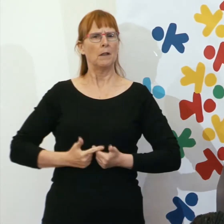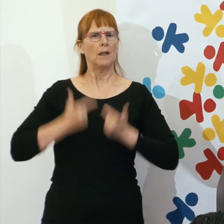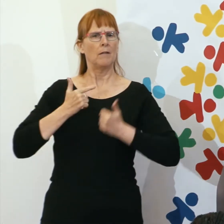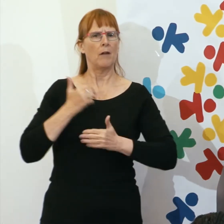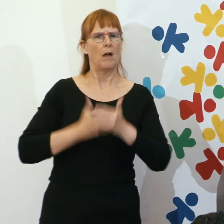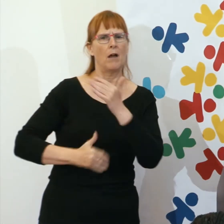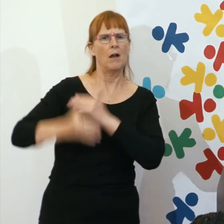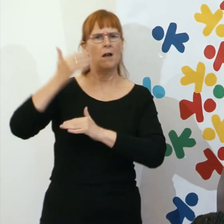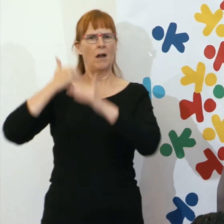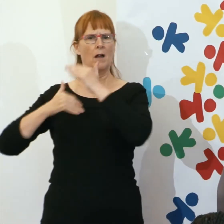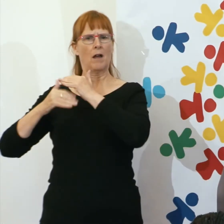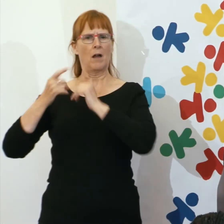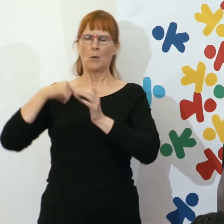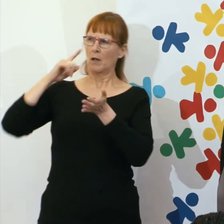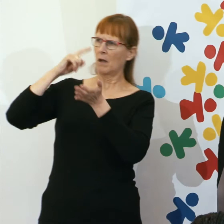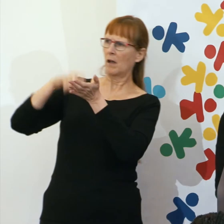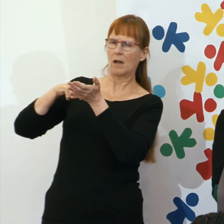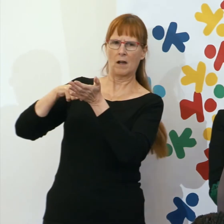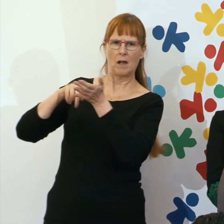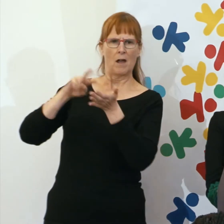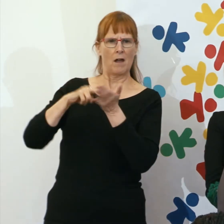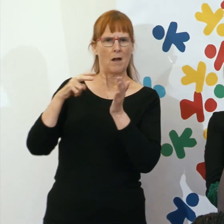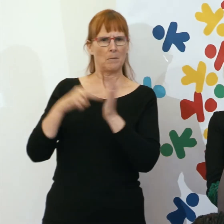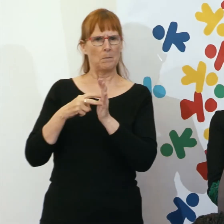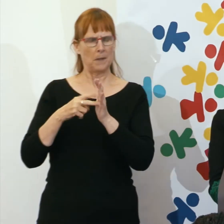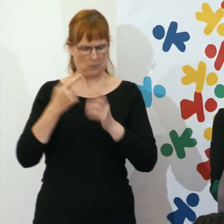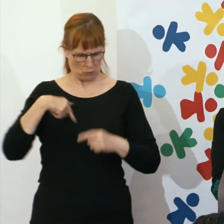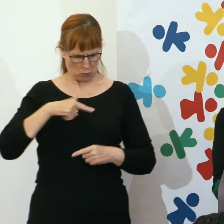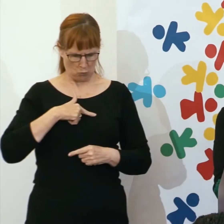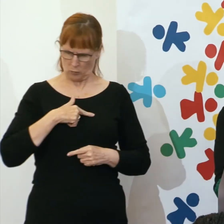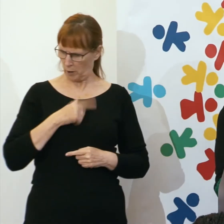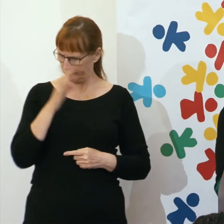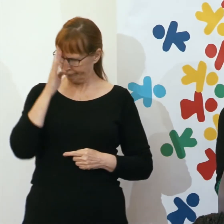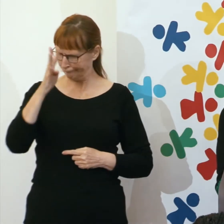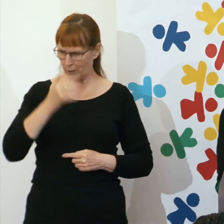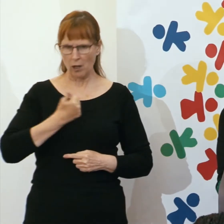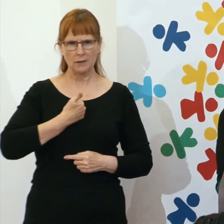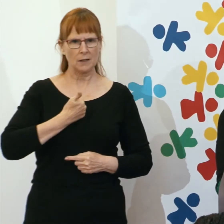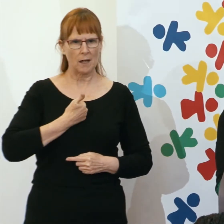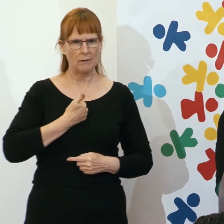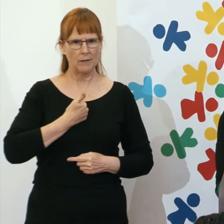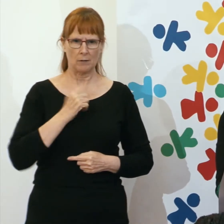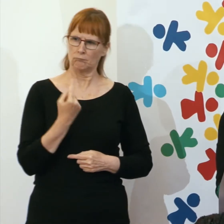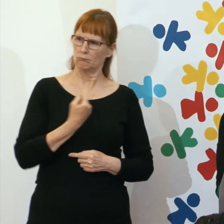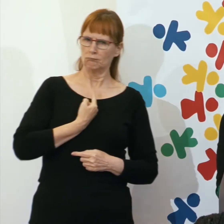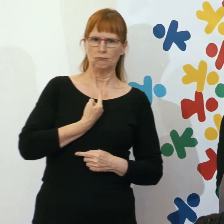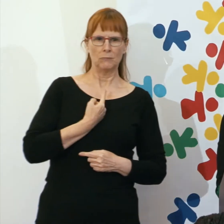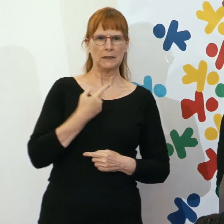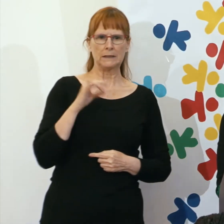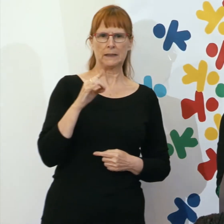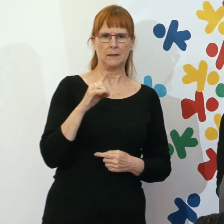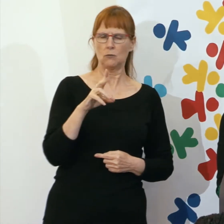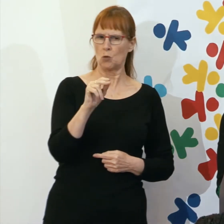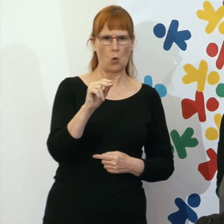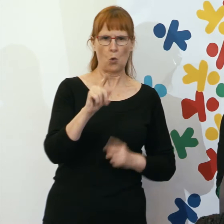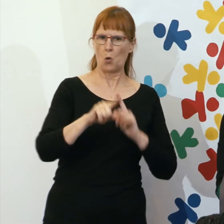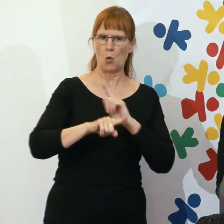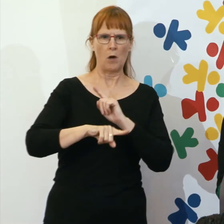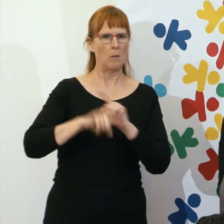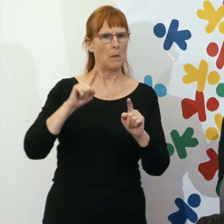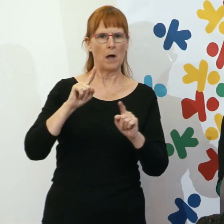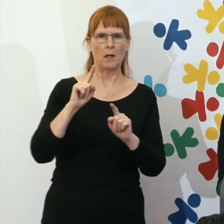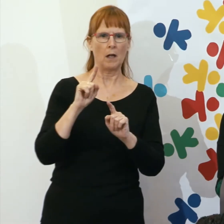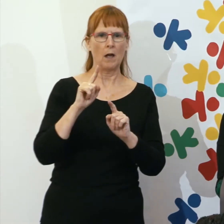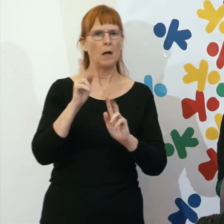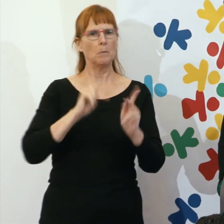are aware that we did not make ourselves, that the line stretches all the way back, perhaps to